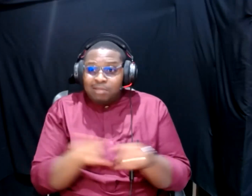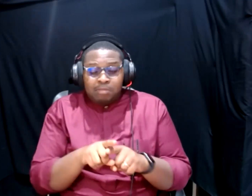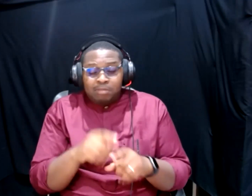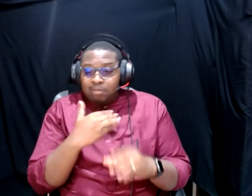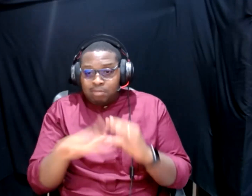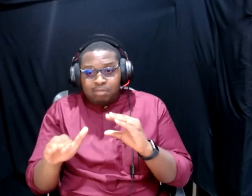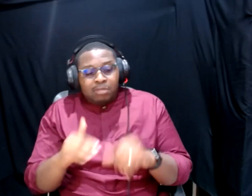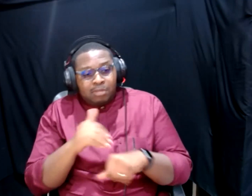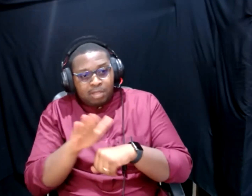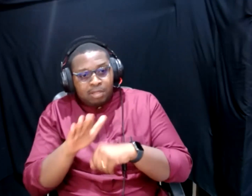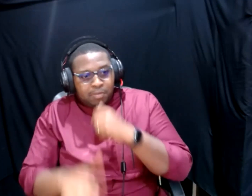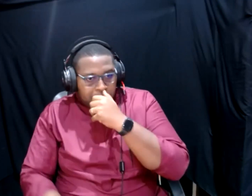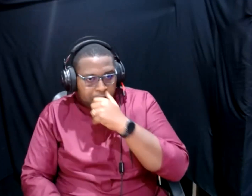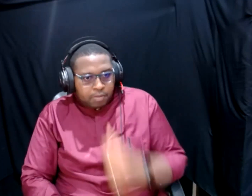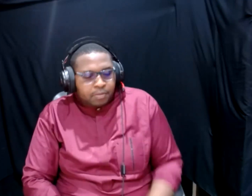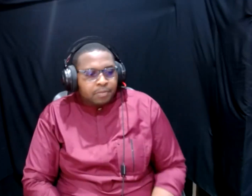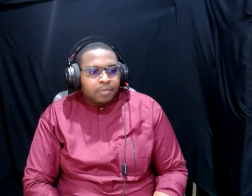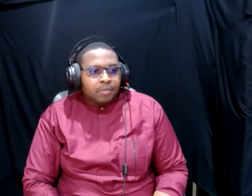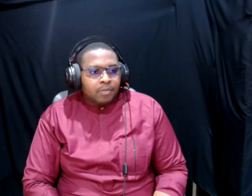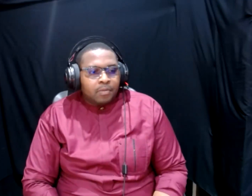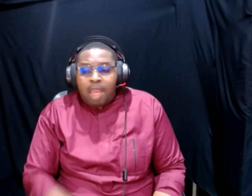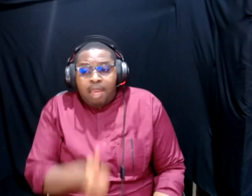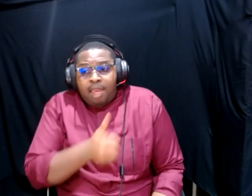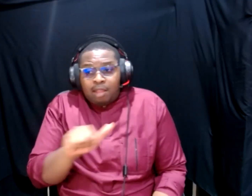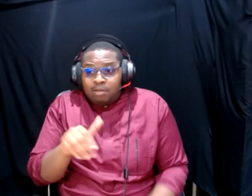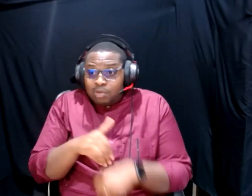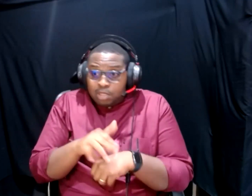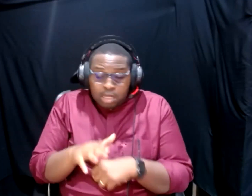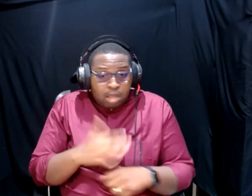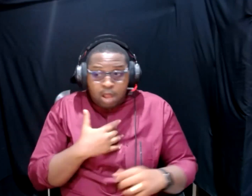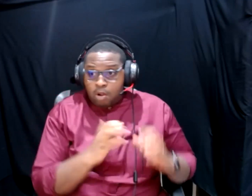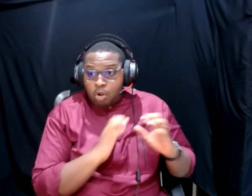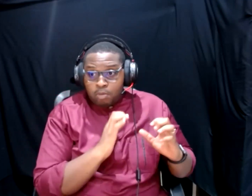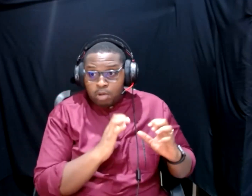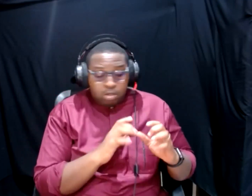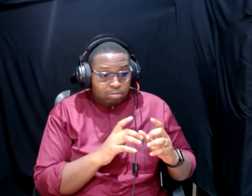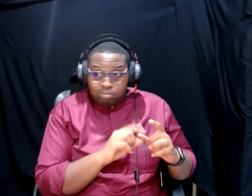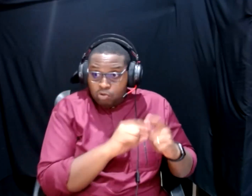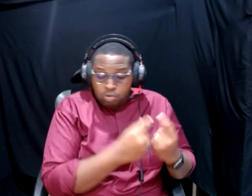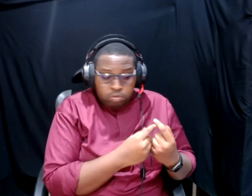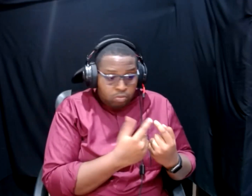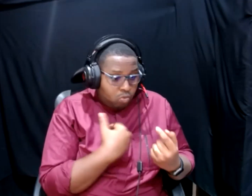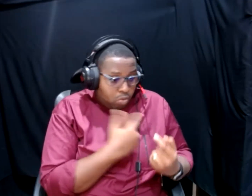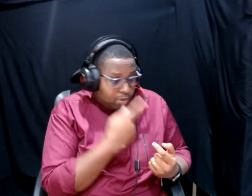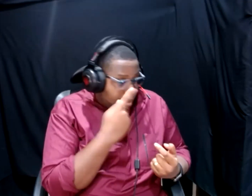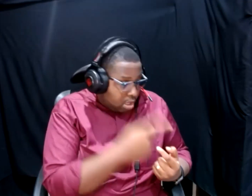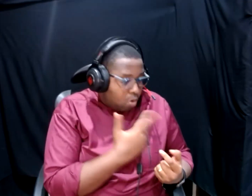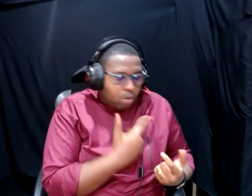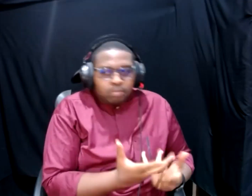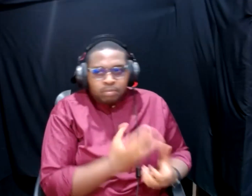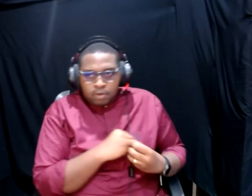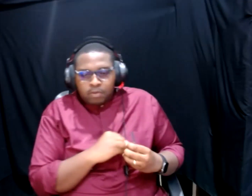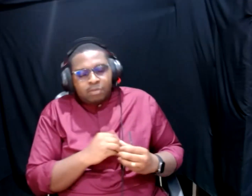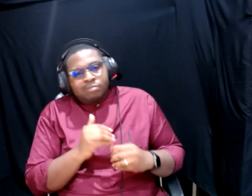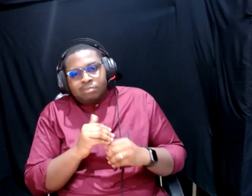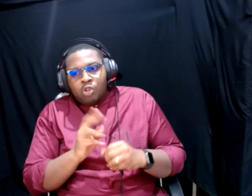terrific. Thank you so much. Either way, it'll get to our communication shop and get to me, and then we can add it to all of our feedback. Awesome, terrific.